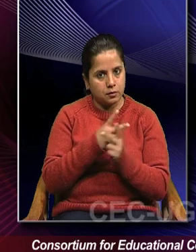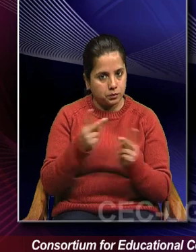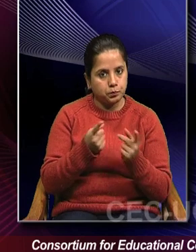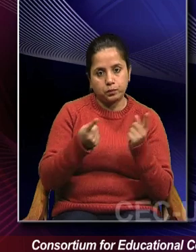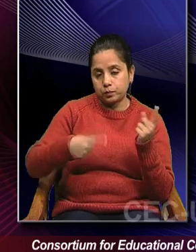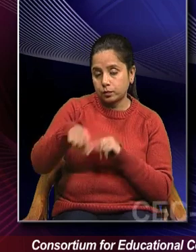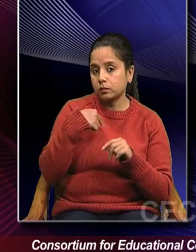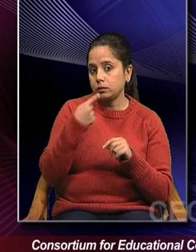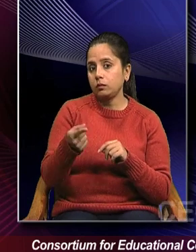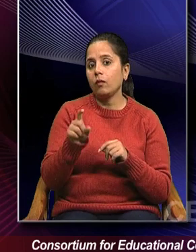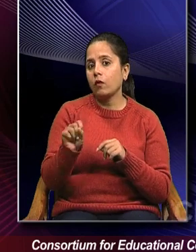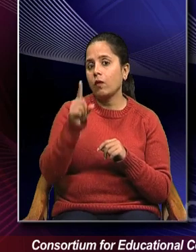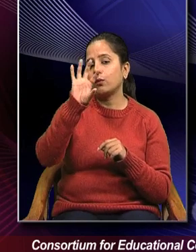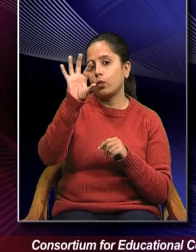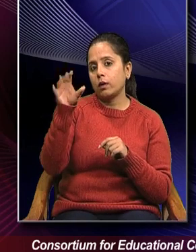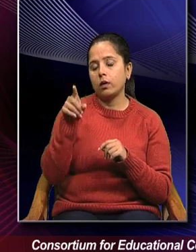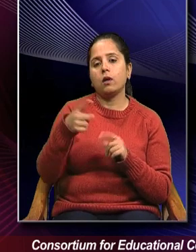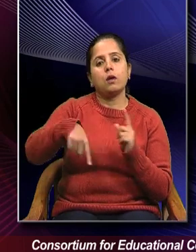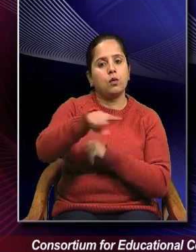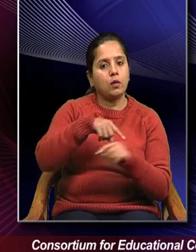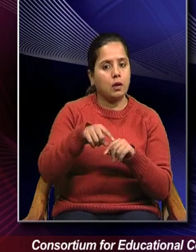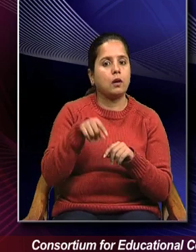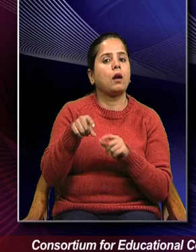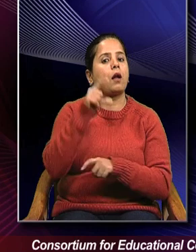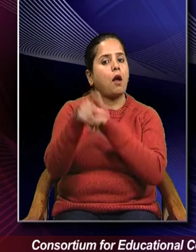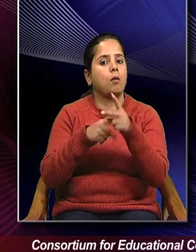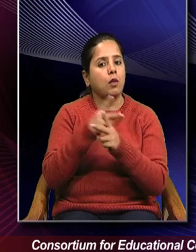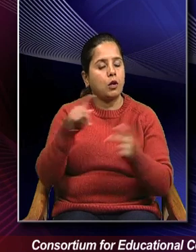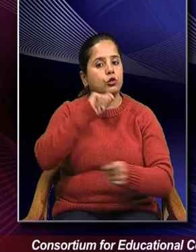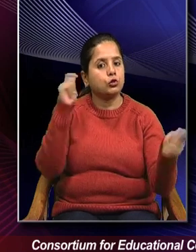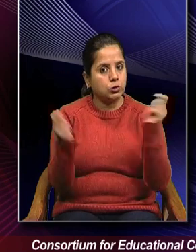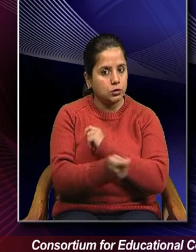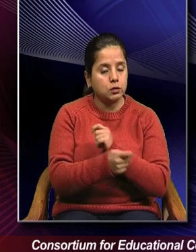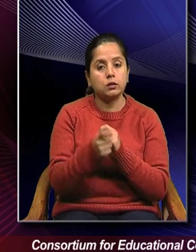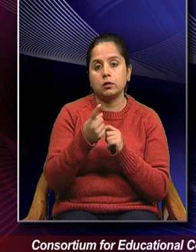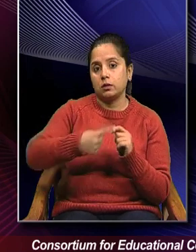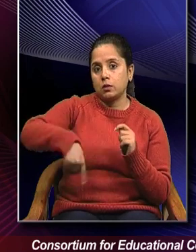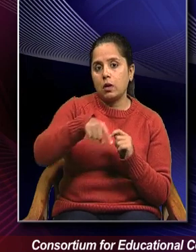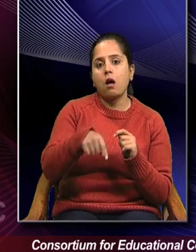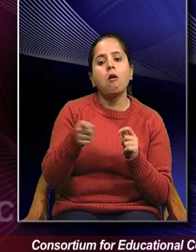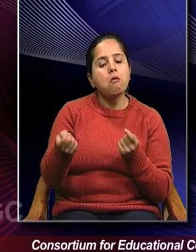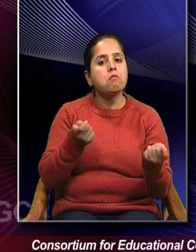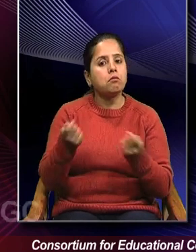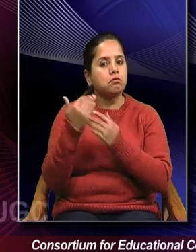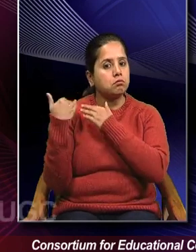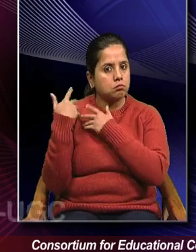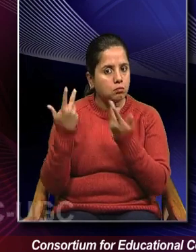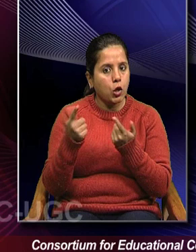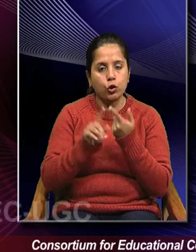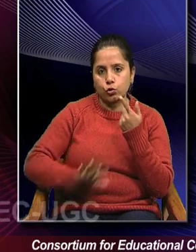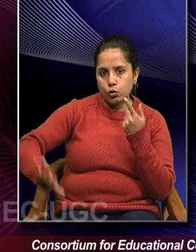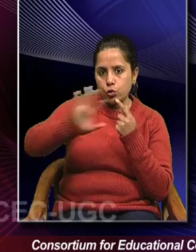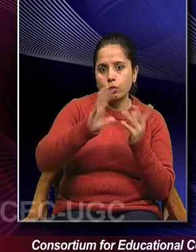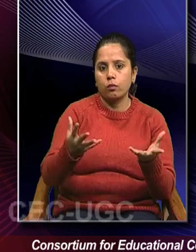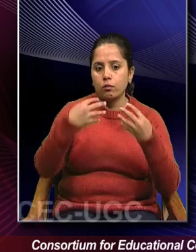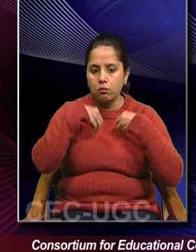was that it was first country to undergo industrial revolution, and this enabled it to dominate Europe and to acquire